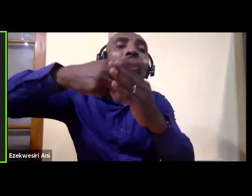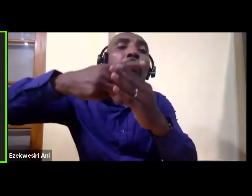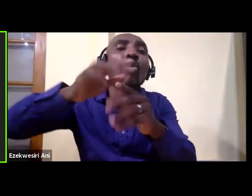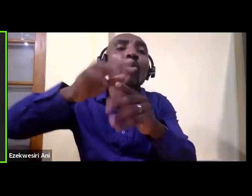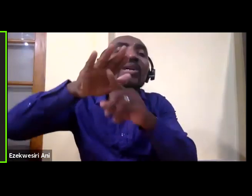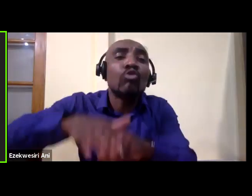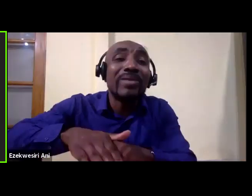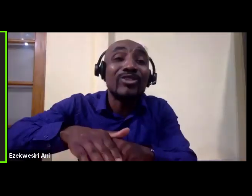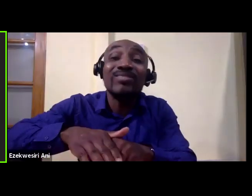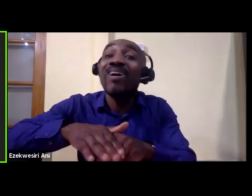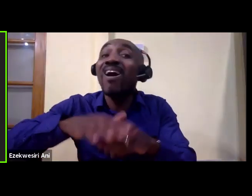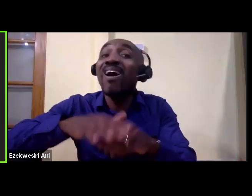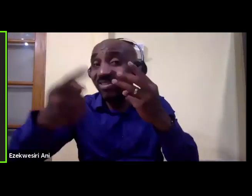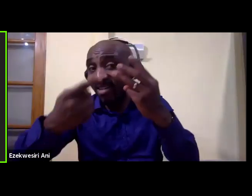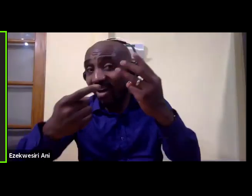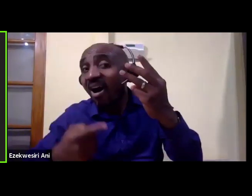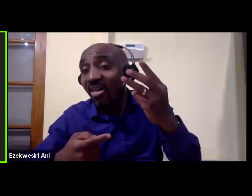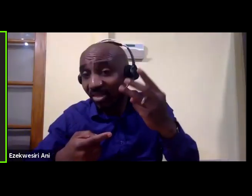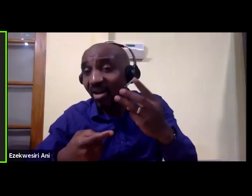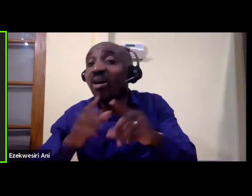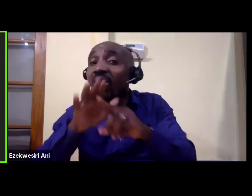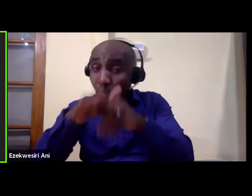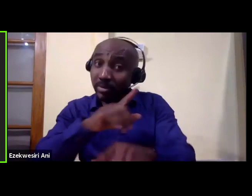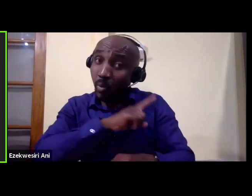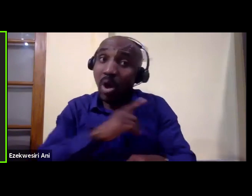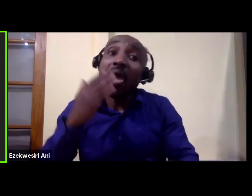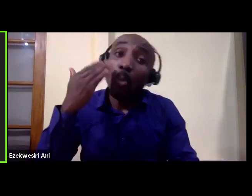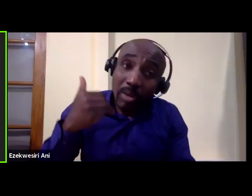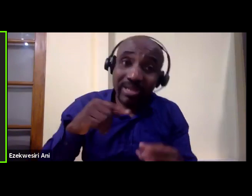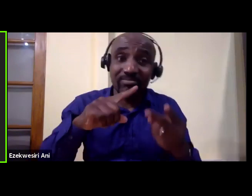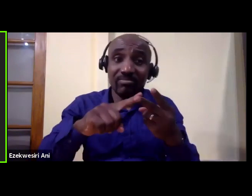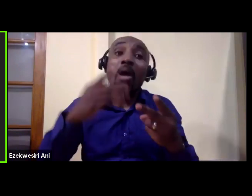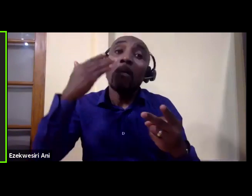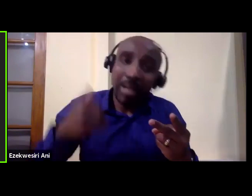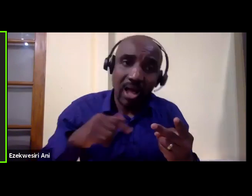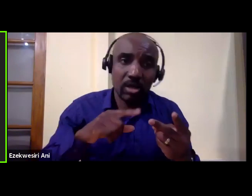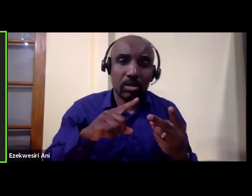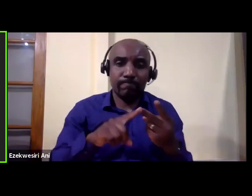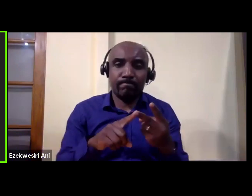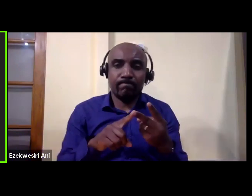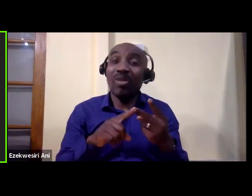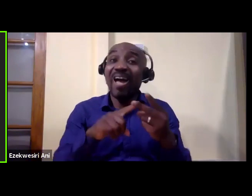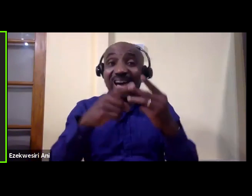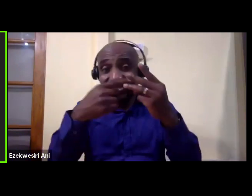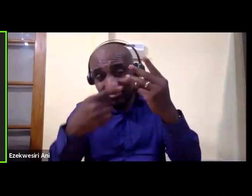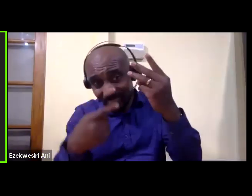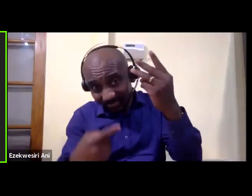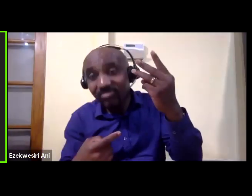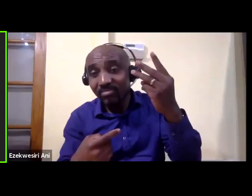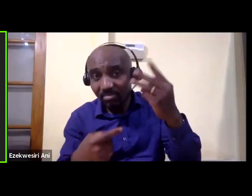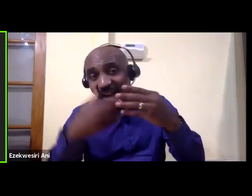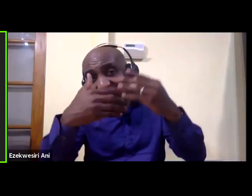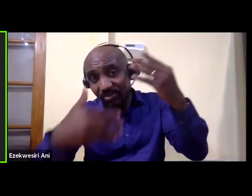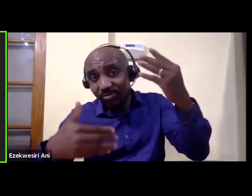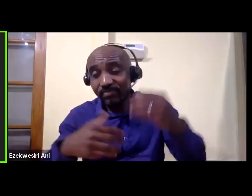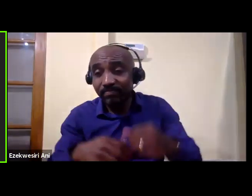possibly other forms of discrimination as women and as Black people, and potentially other forms of discrimination. And